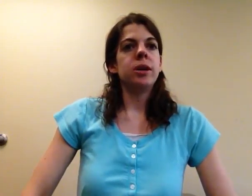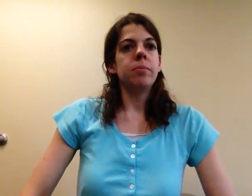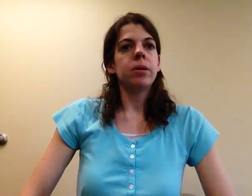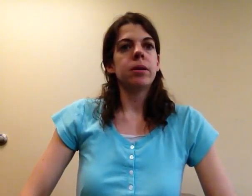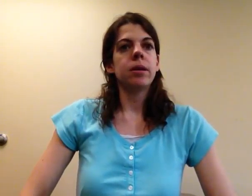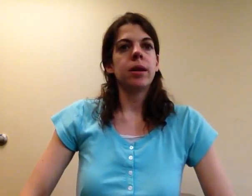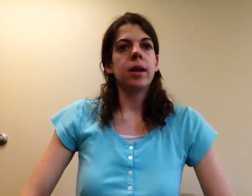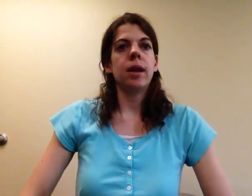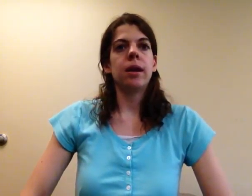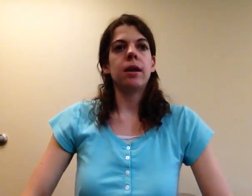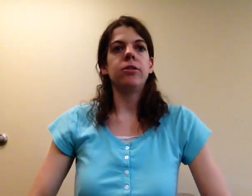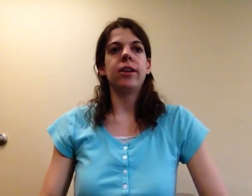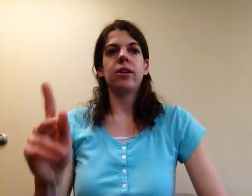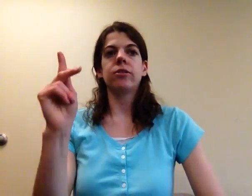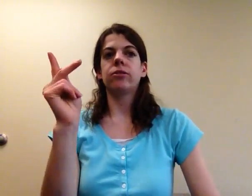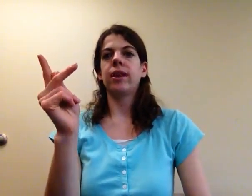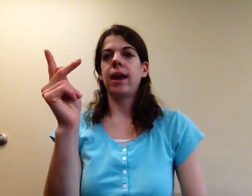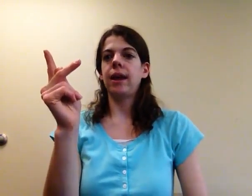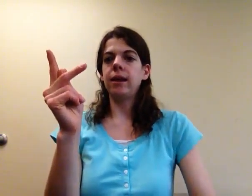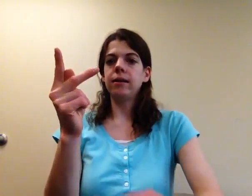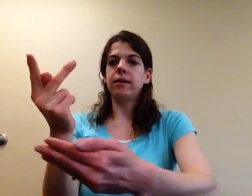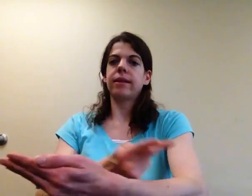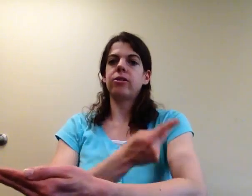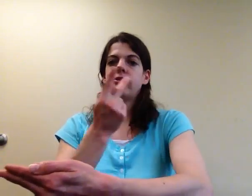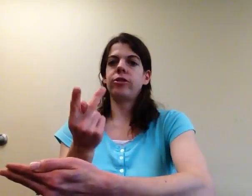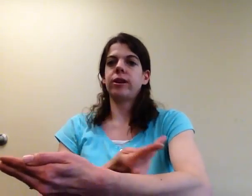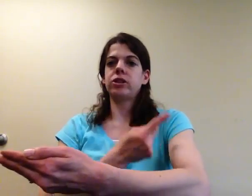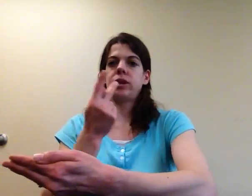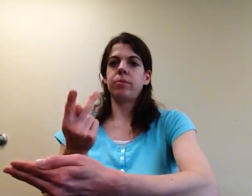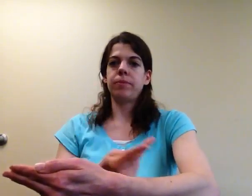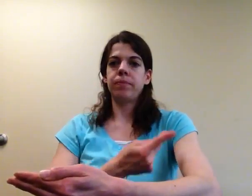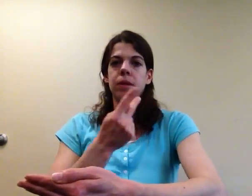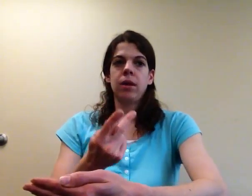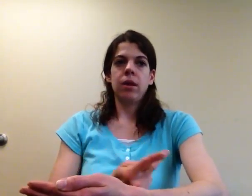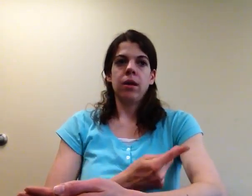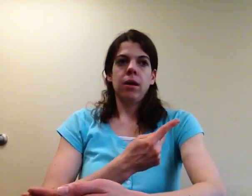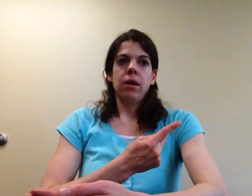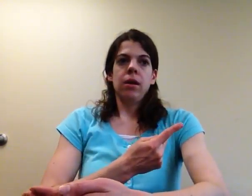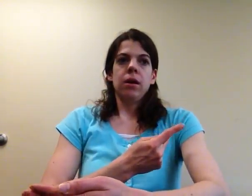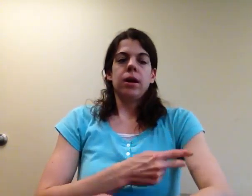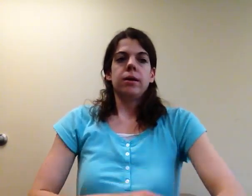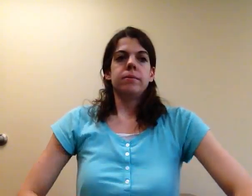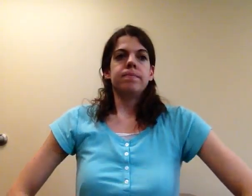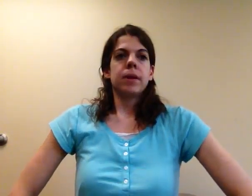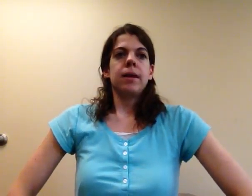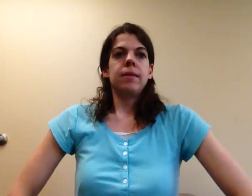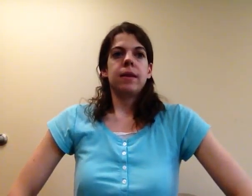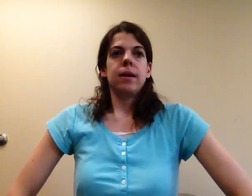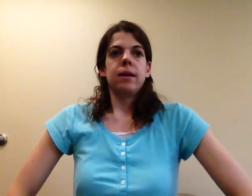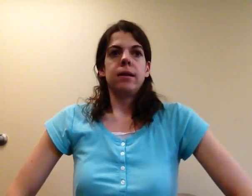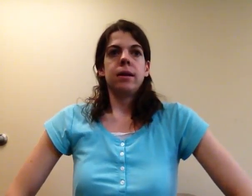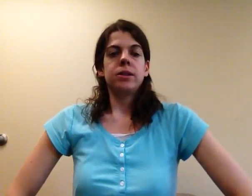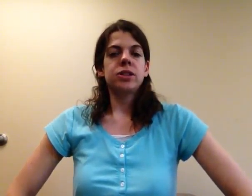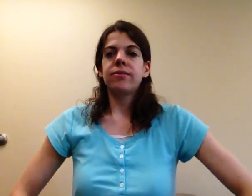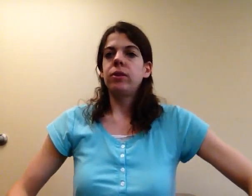Sheep, and you take your K hand, it's like you're shearing sheep. And then just a few